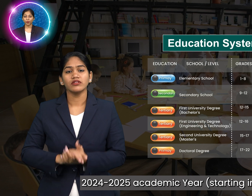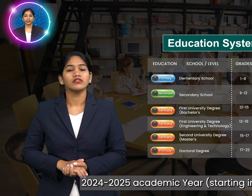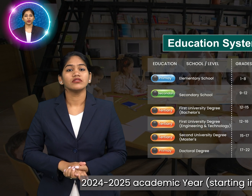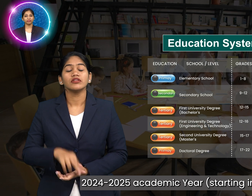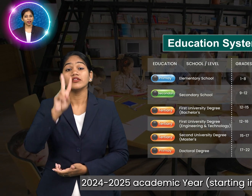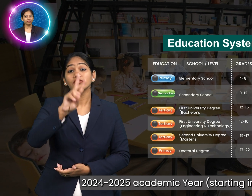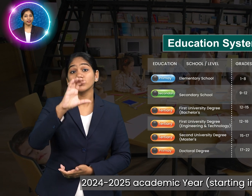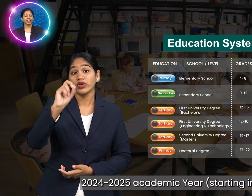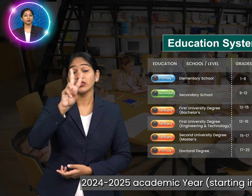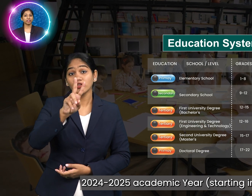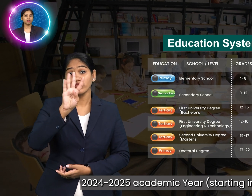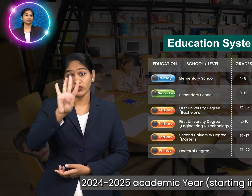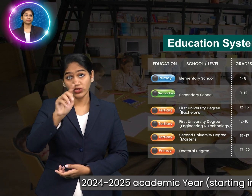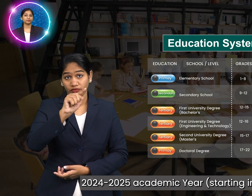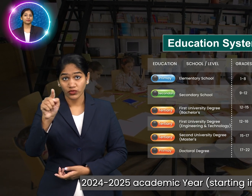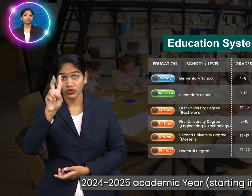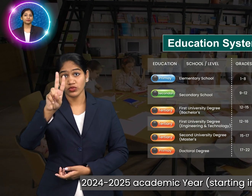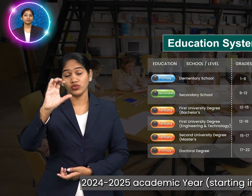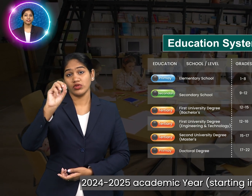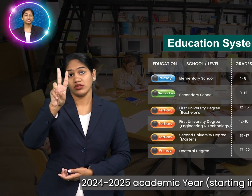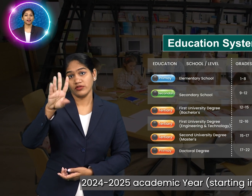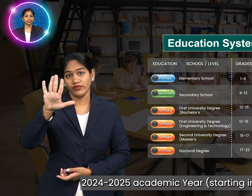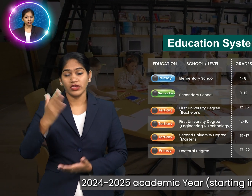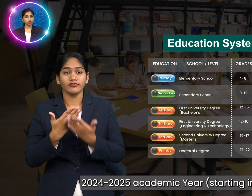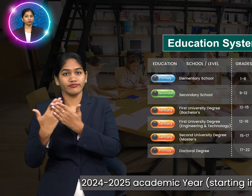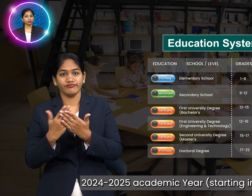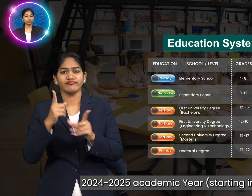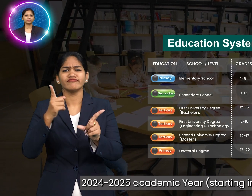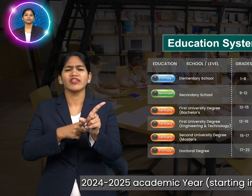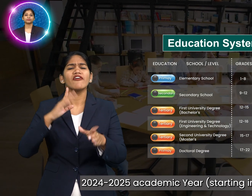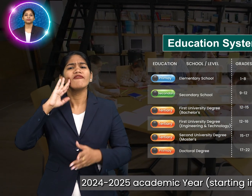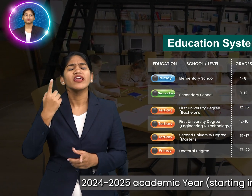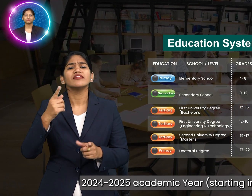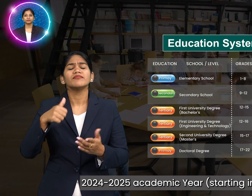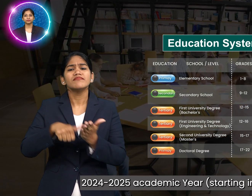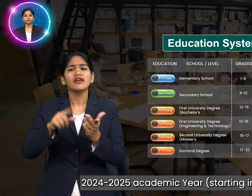2024 to 2025 academic year starting in June.